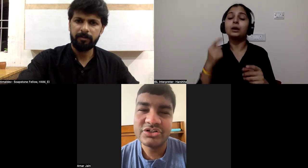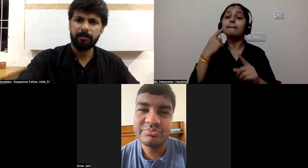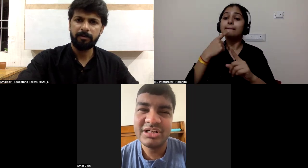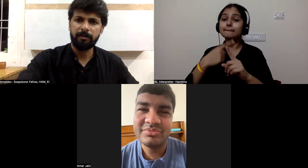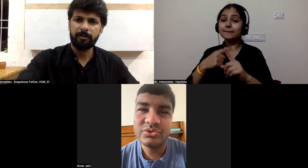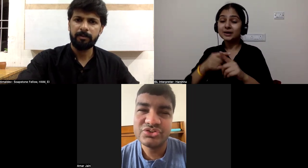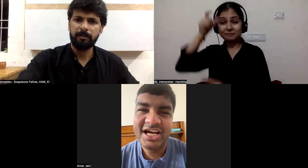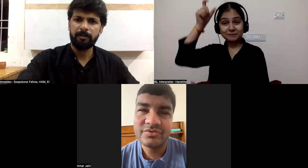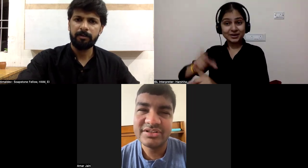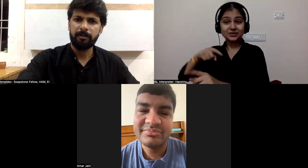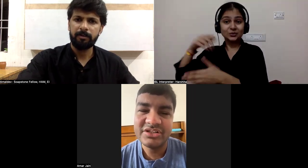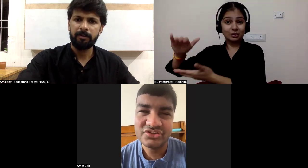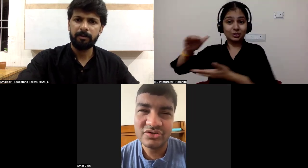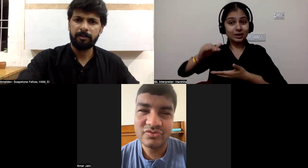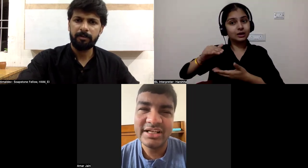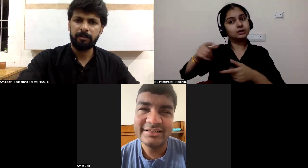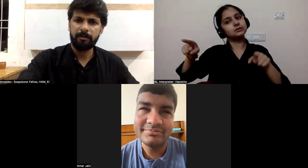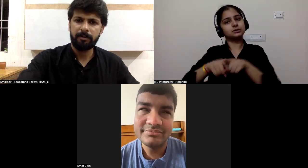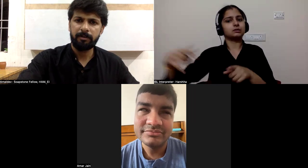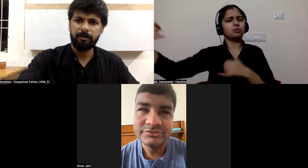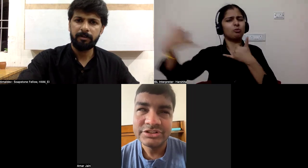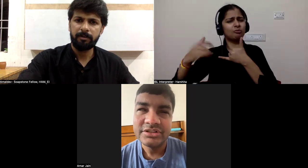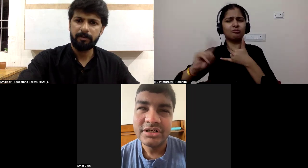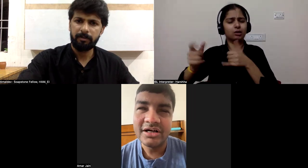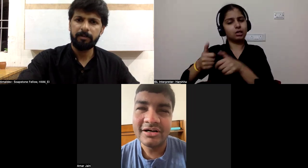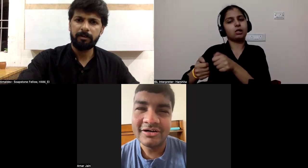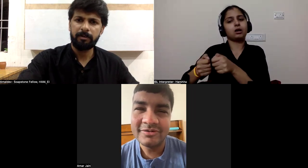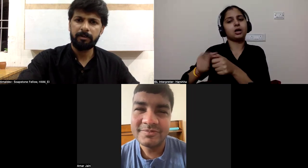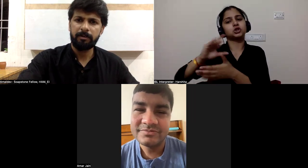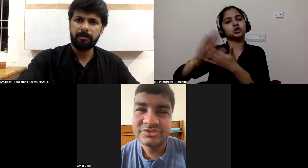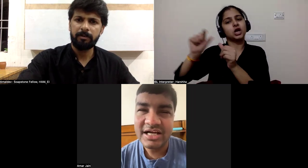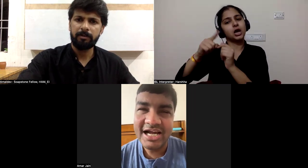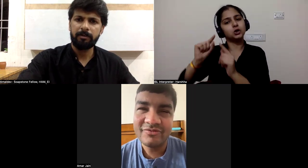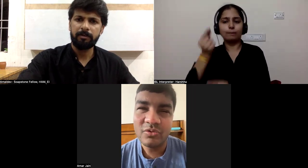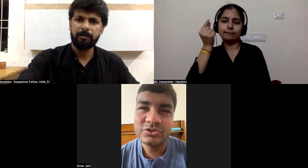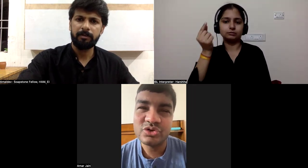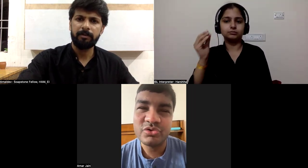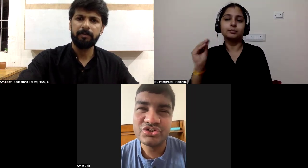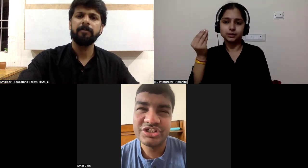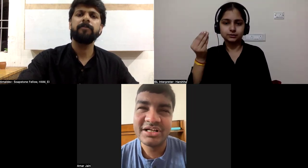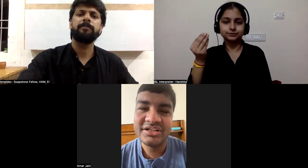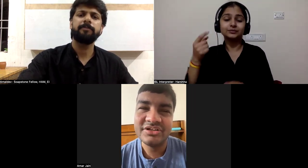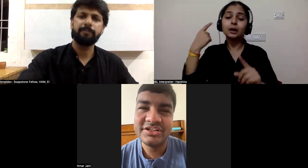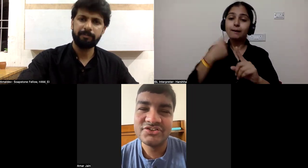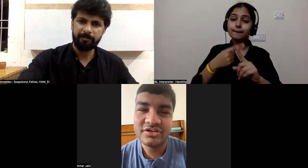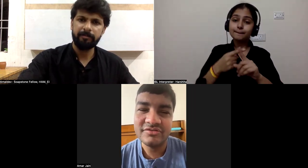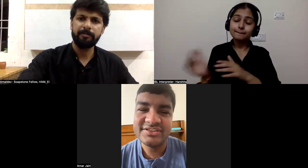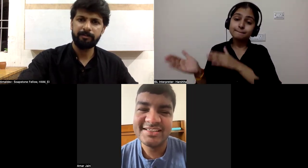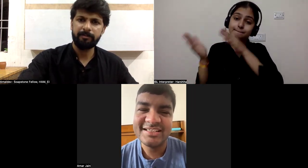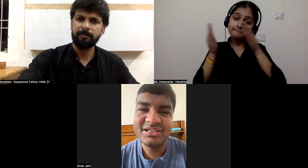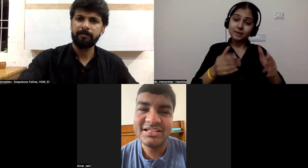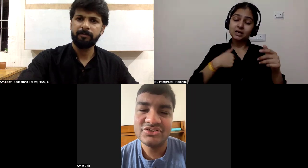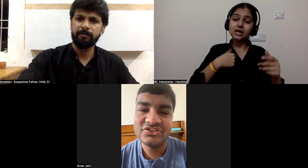the partner should be able to chat with them instead of calling them. Uh, I have also pushed in my hearings